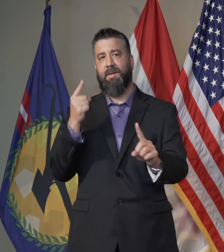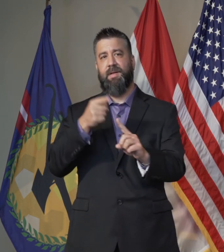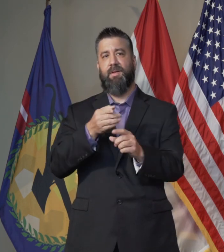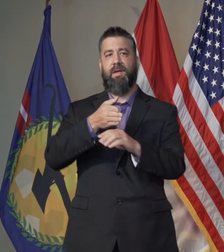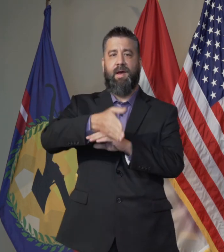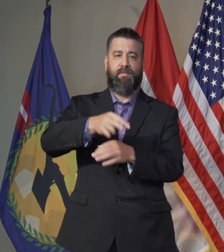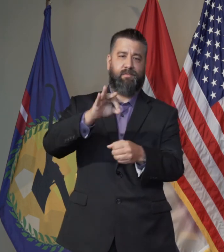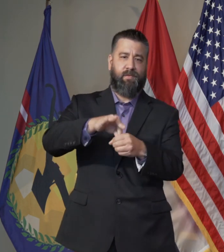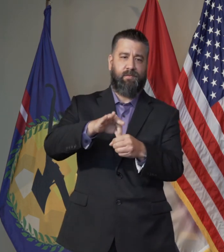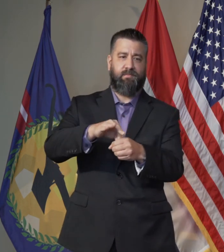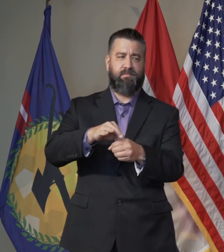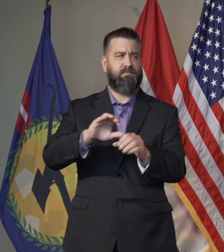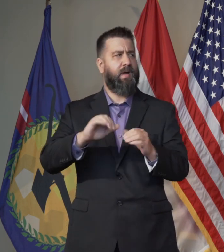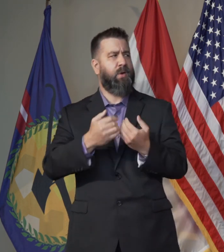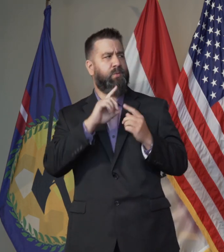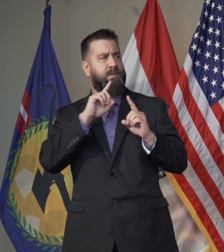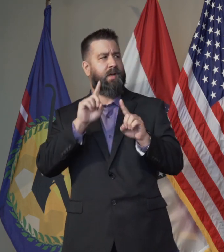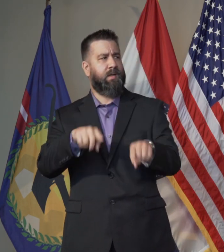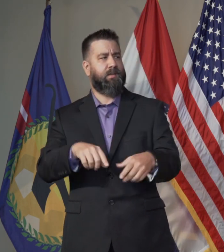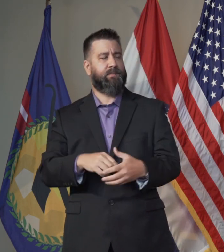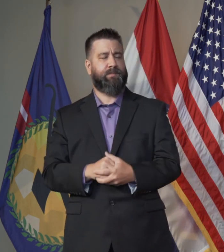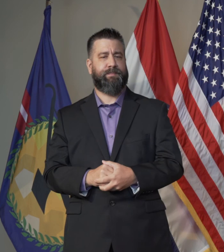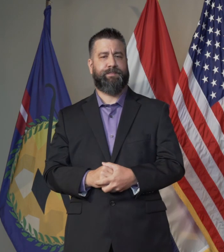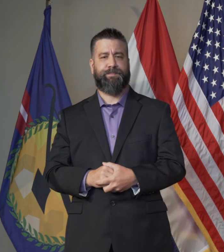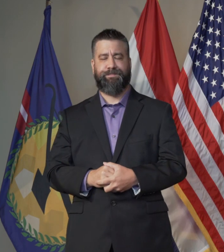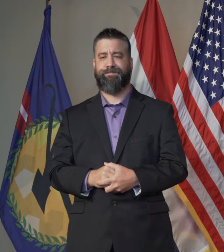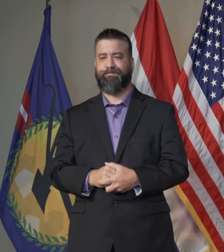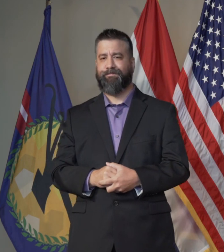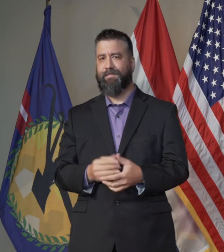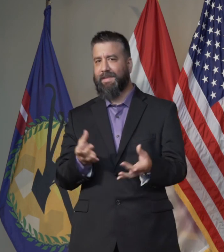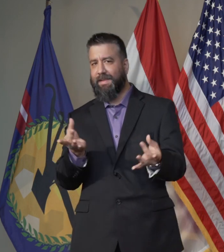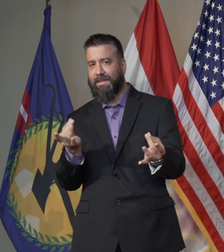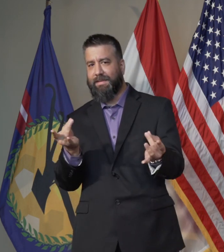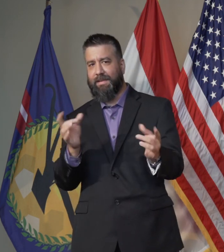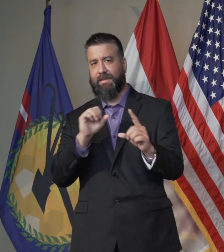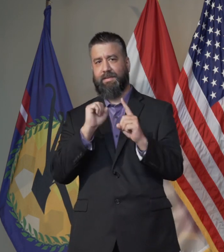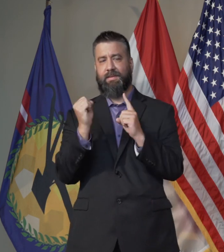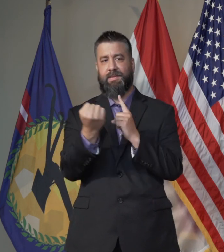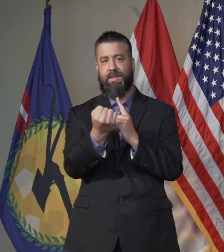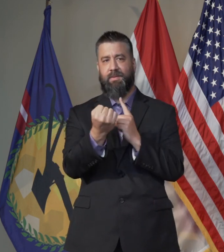that? Well, it's a difficult situation when